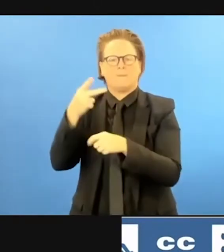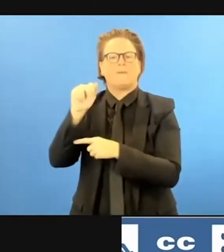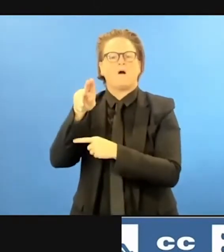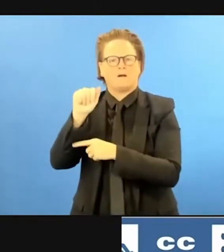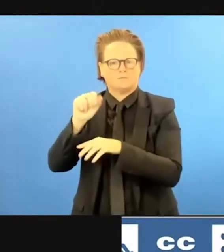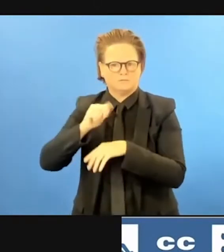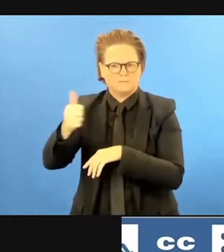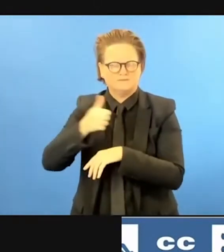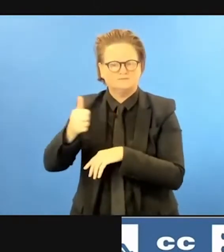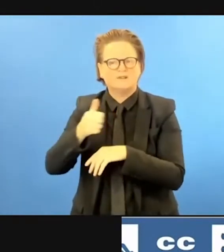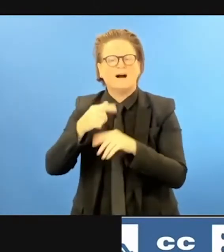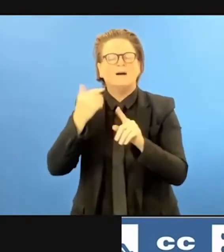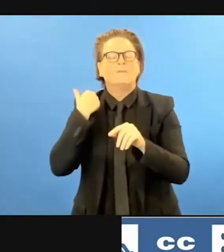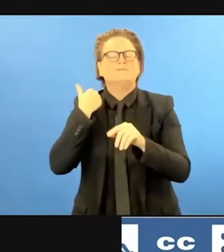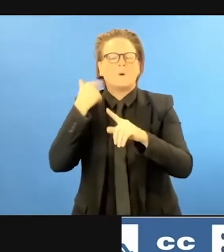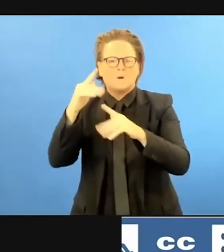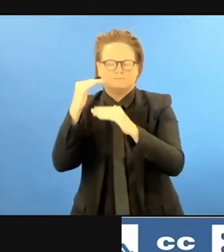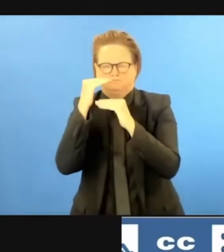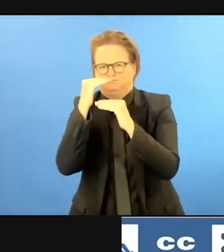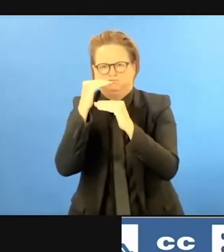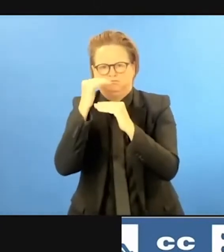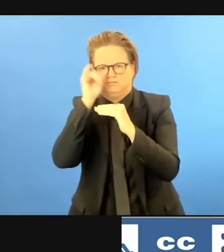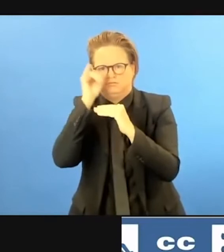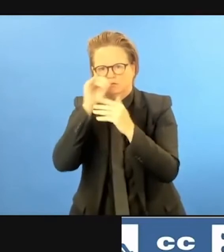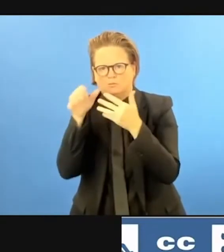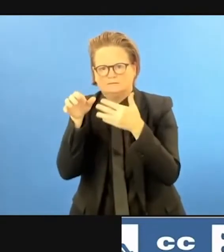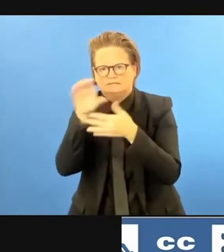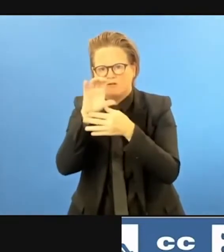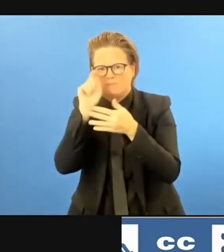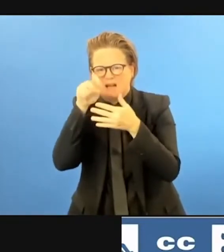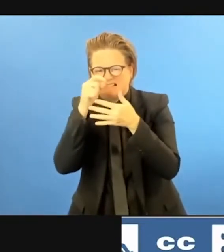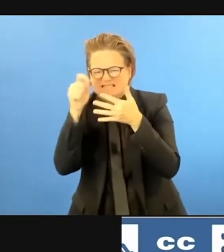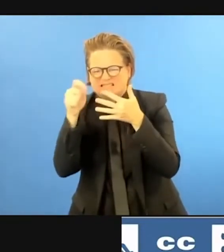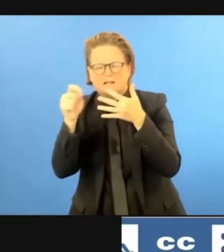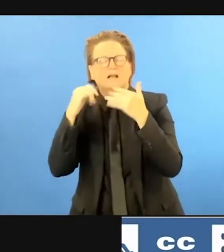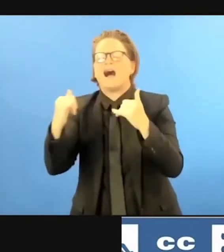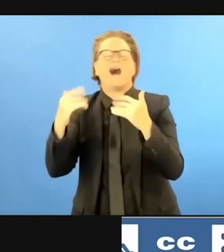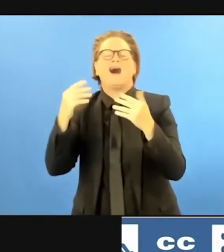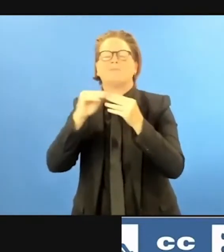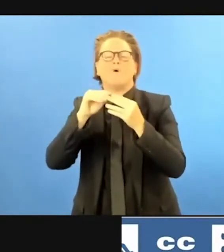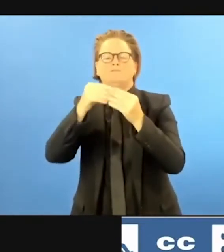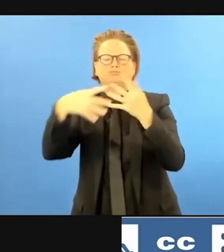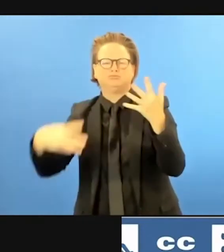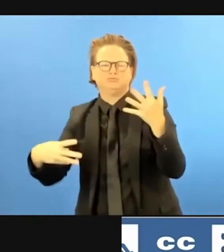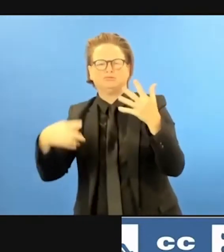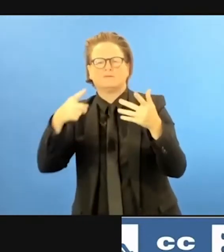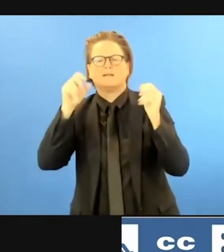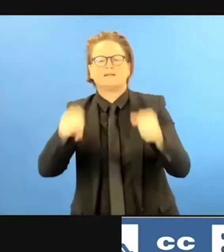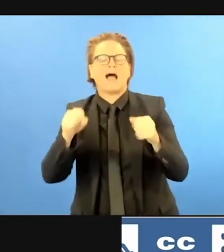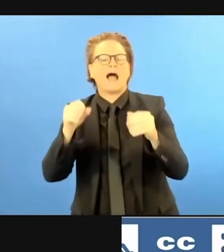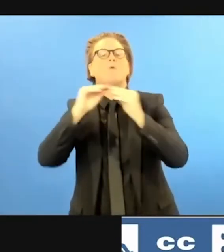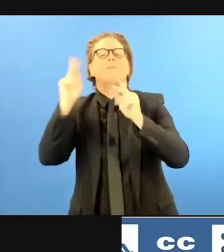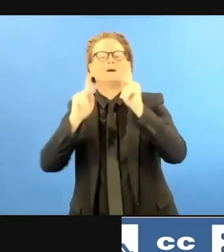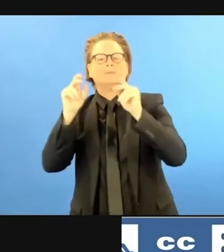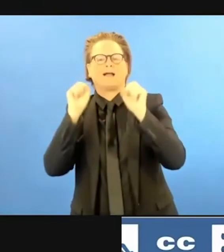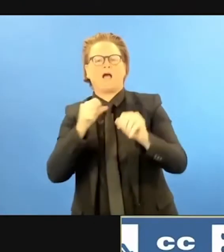eligibility criterion temporarily in response to helping with all of the transportation changes